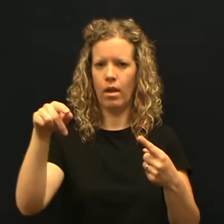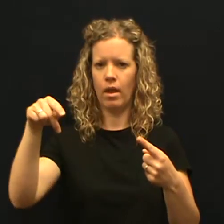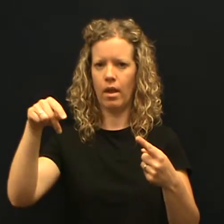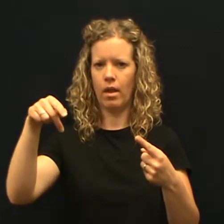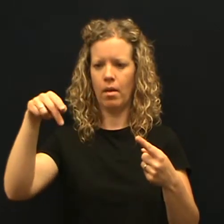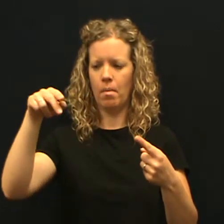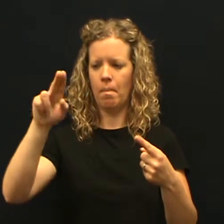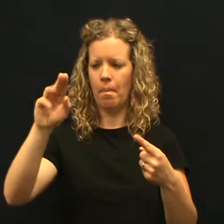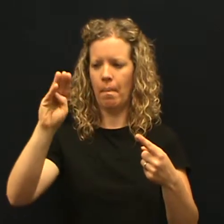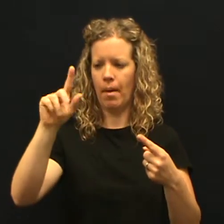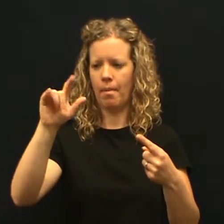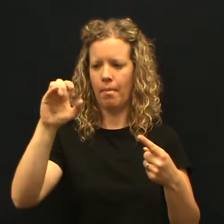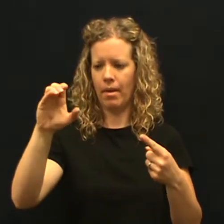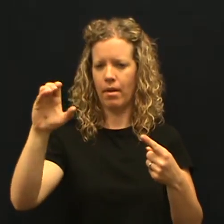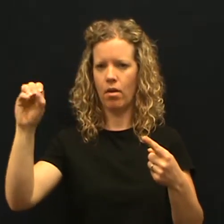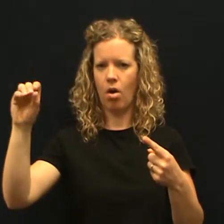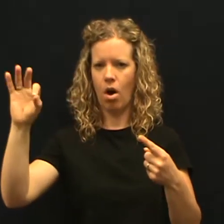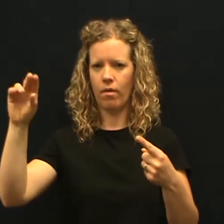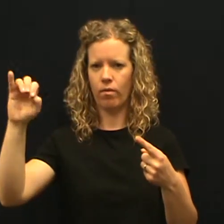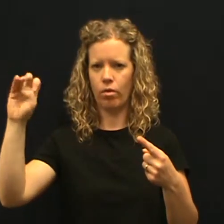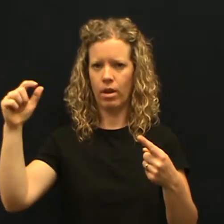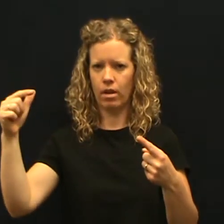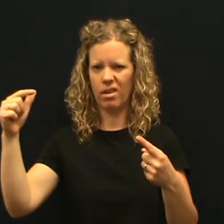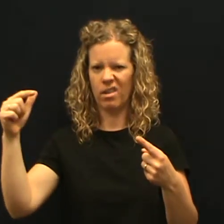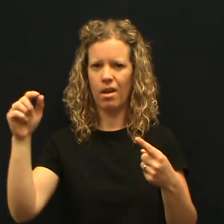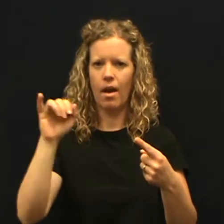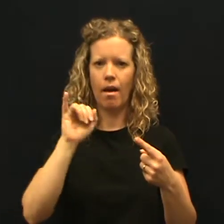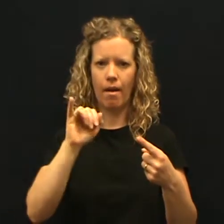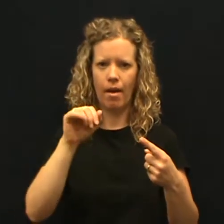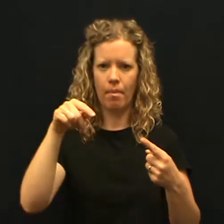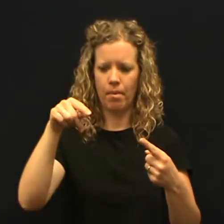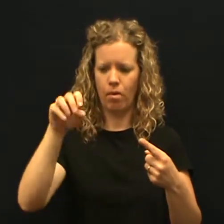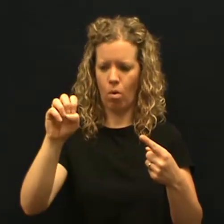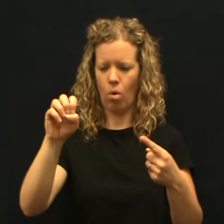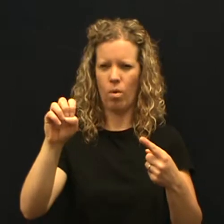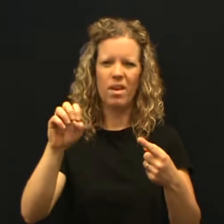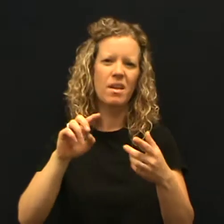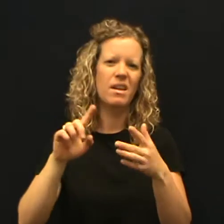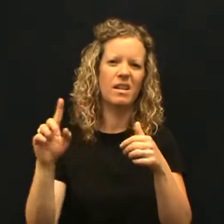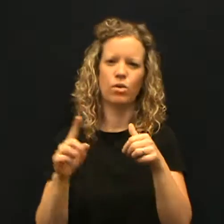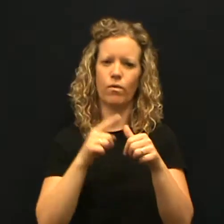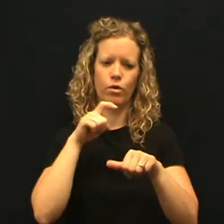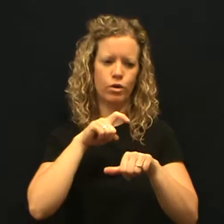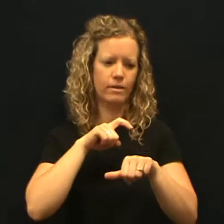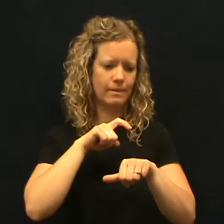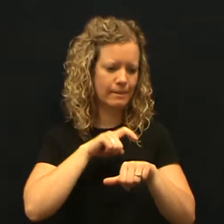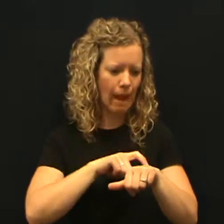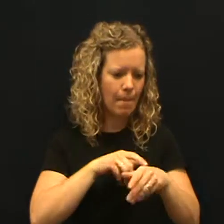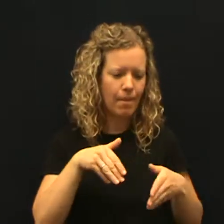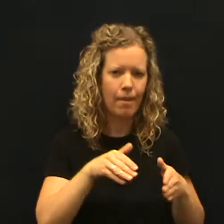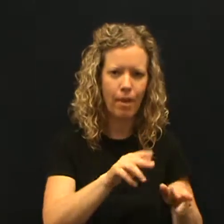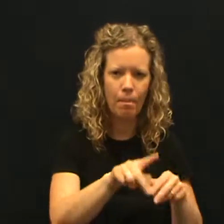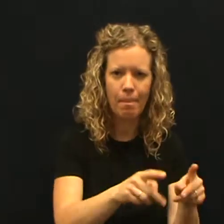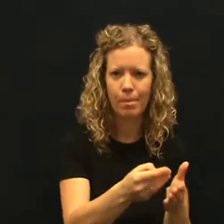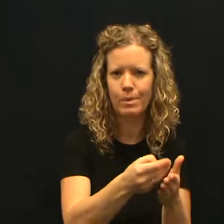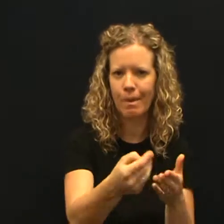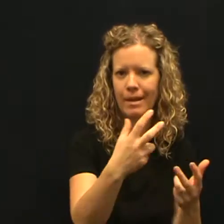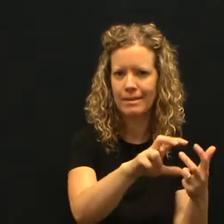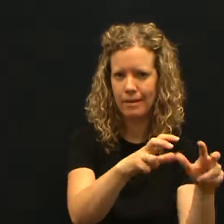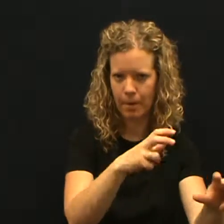IPO. That's the first time a corporation issues stock. If that same corporation decides to issue more stock later